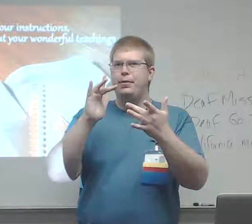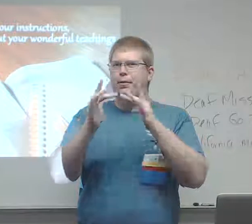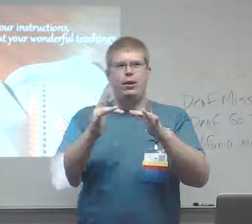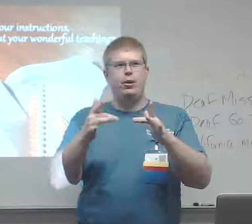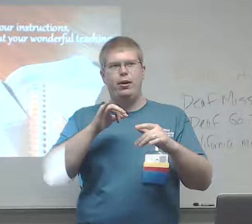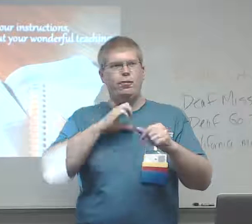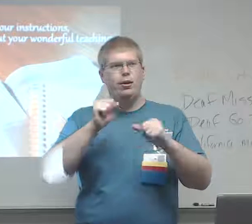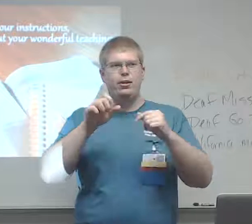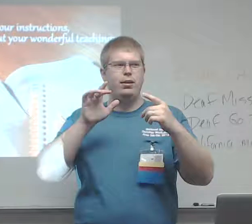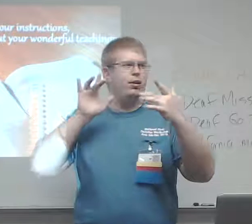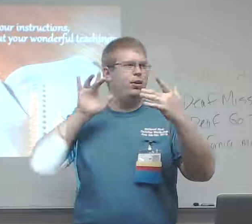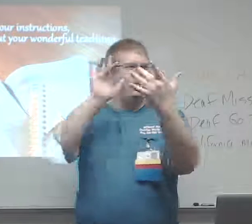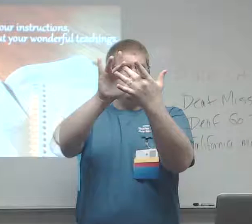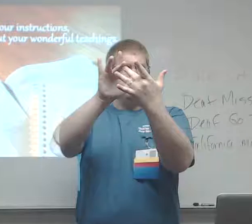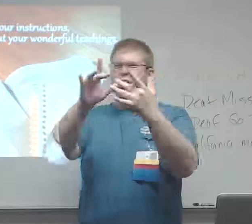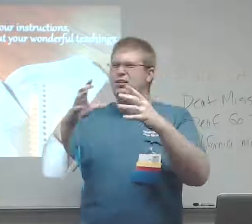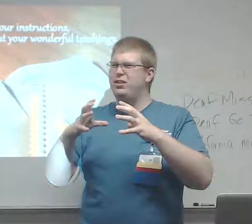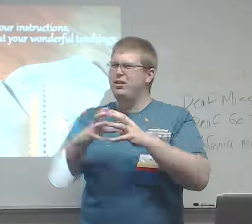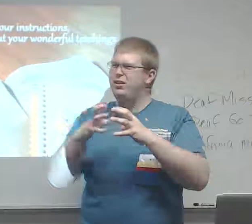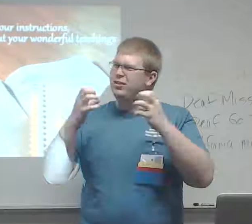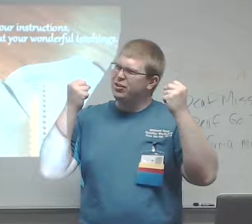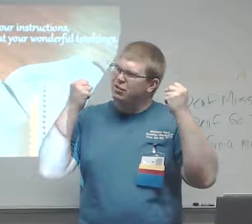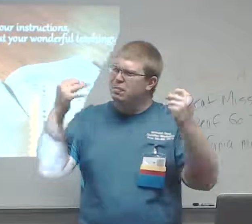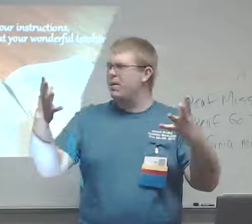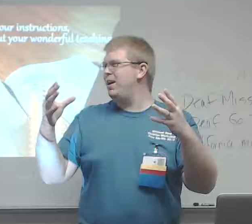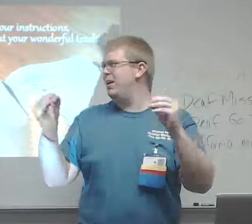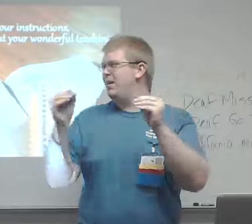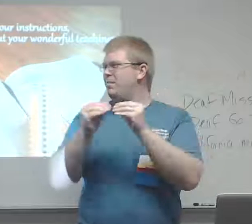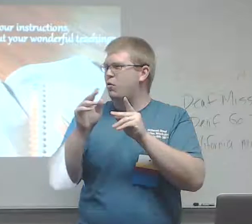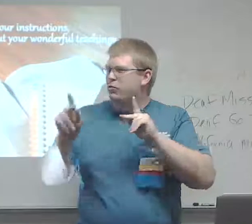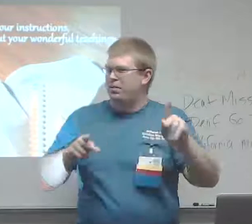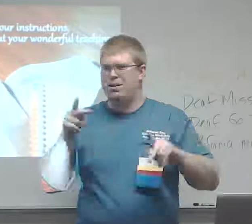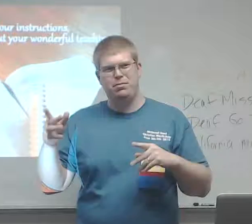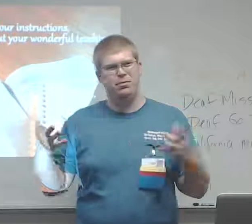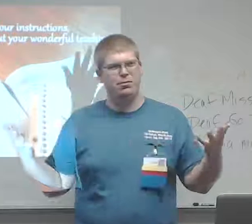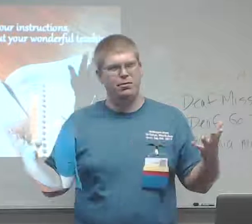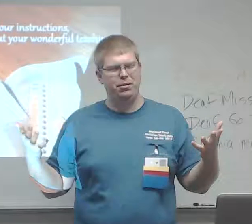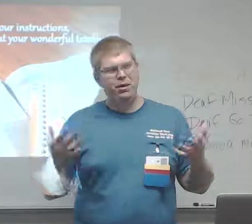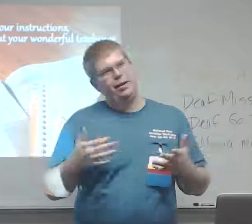the internet, we can reach so many more people.